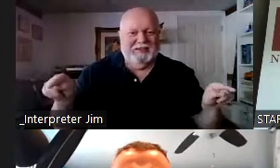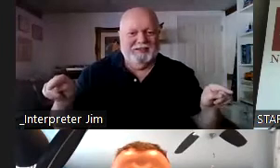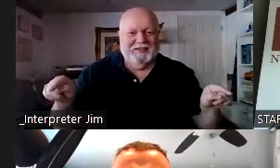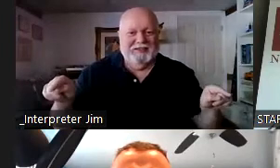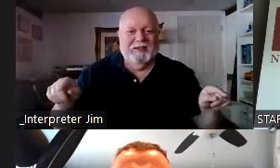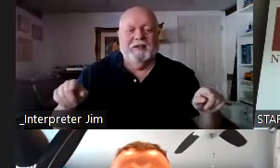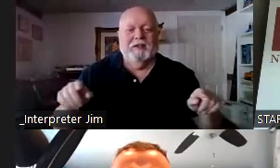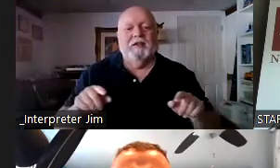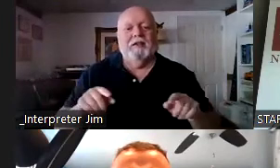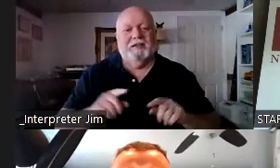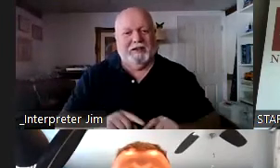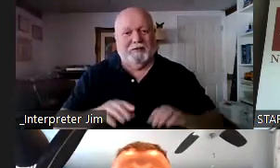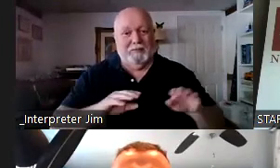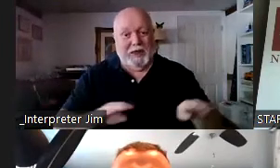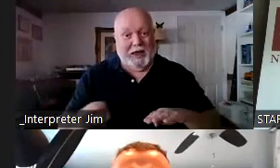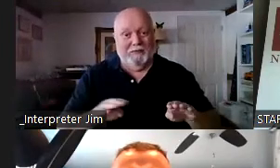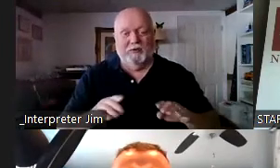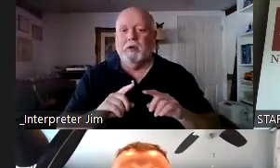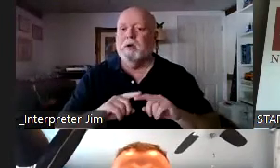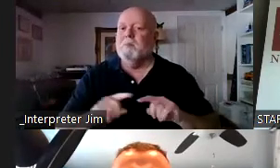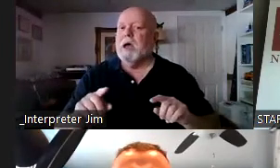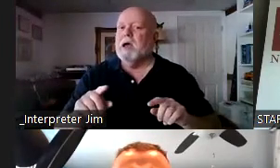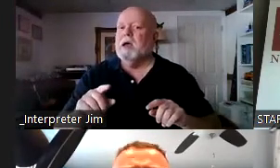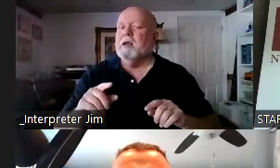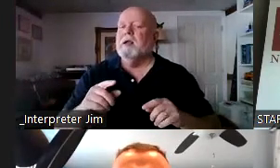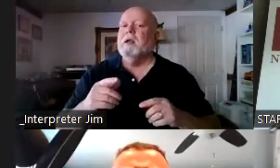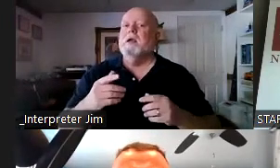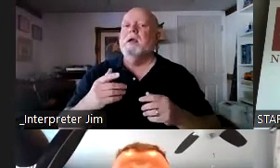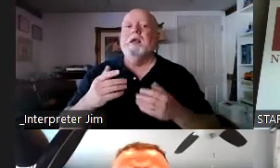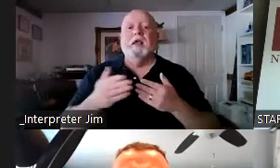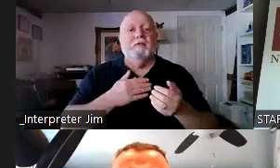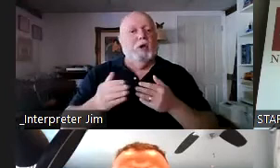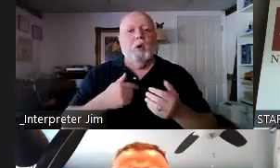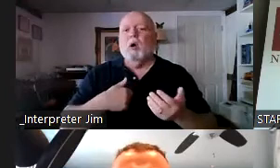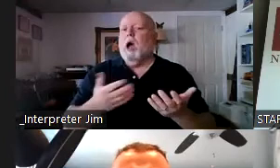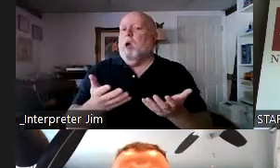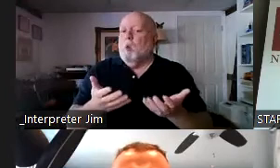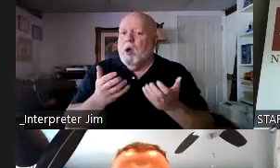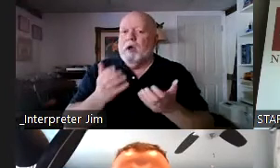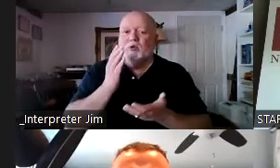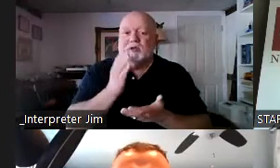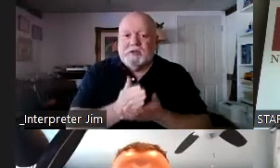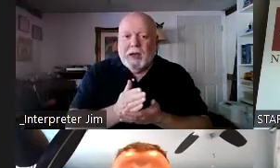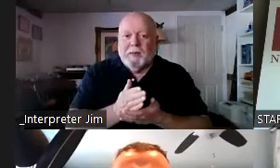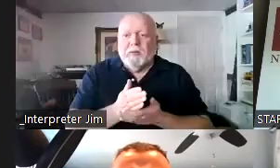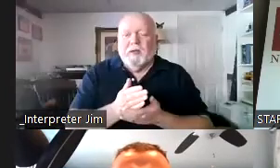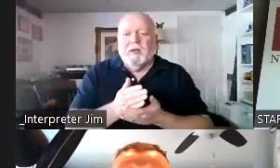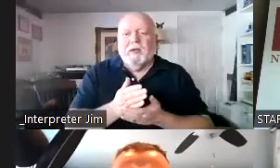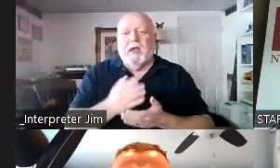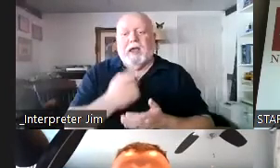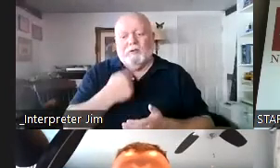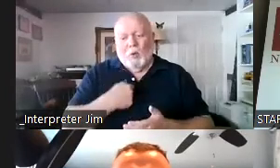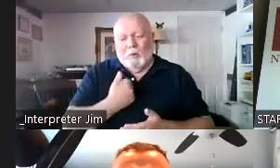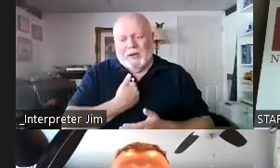this inability to want to stop when everything is telling me not to stop and my life is falling apart around me, that's where I find the similarities in